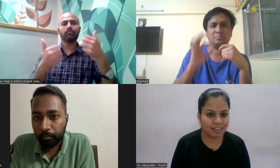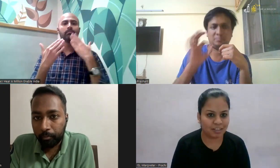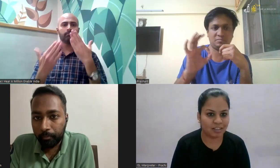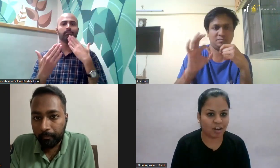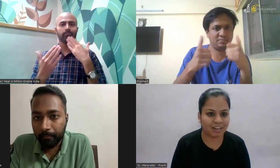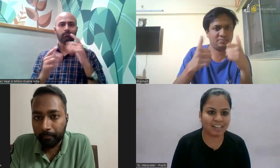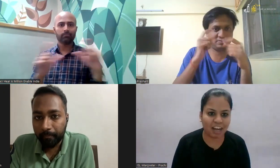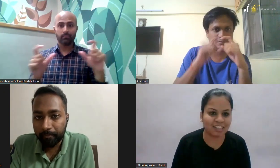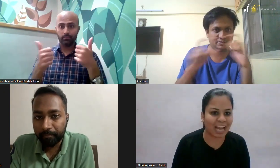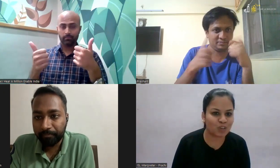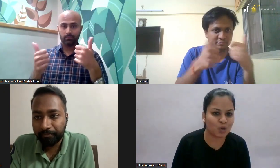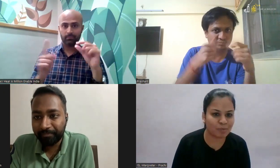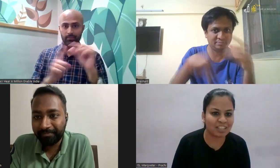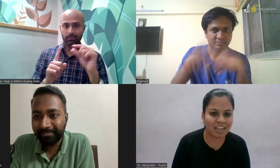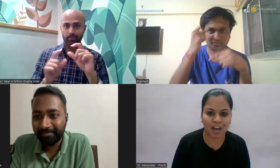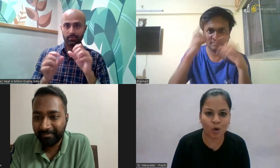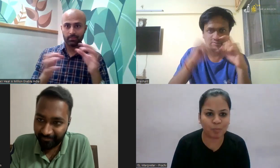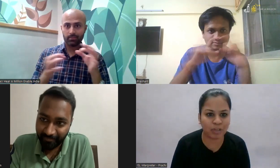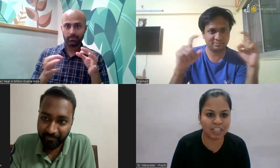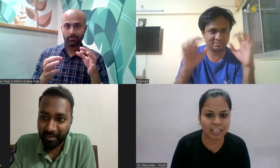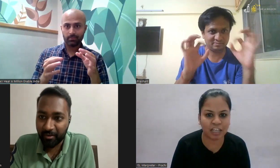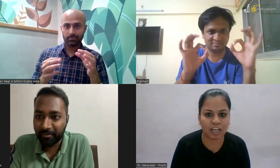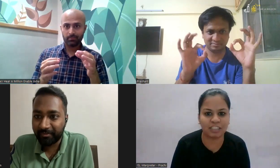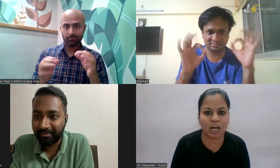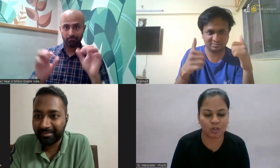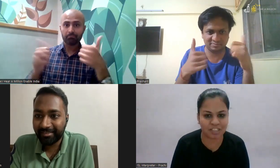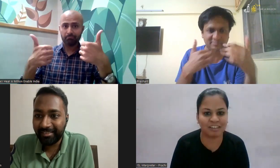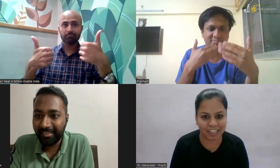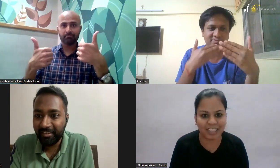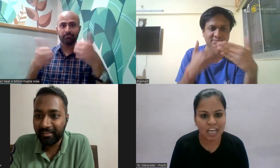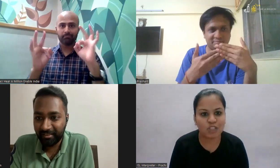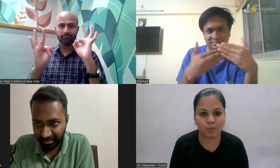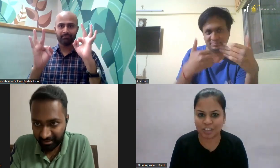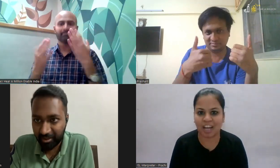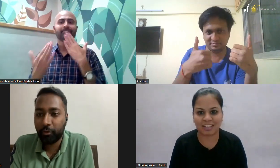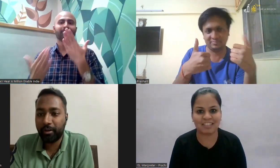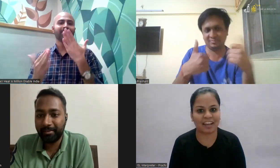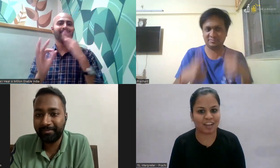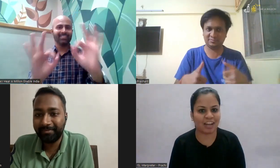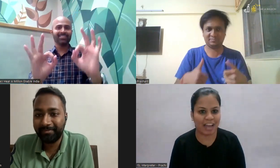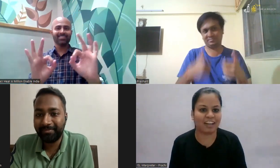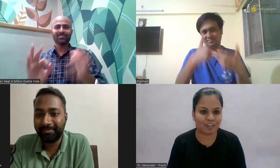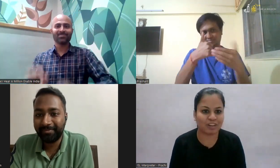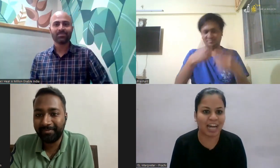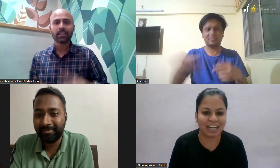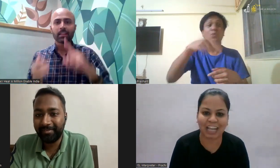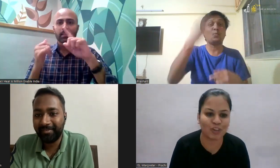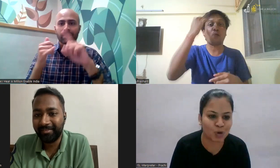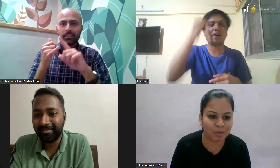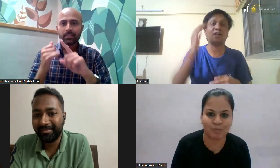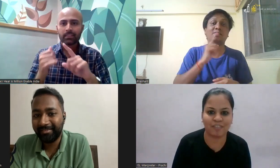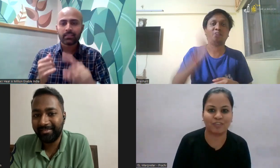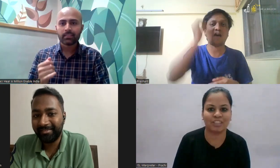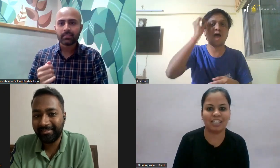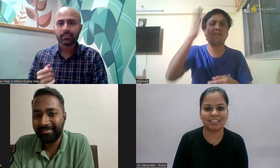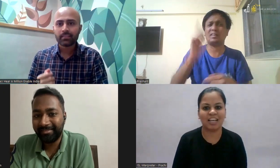Okay. All right. Thank you so much. I hope the doubt is cleared. So Prashant is agreeing for that. Thank you